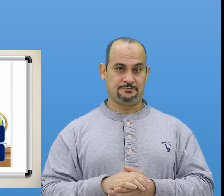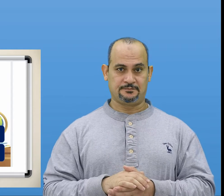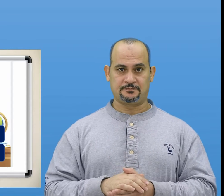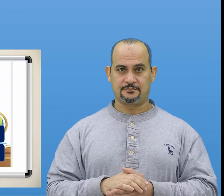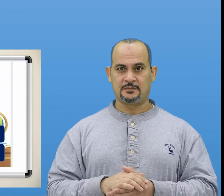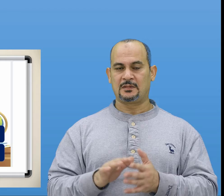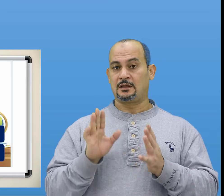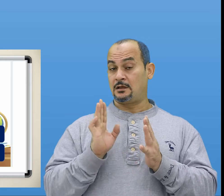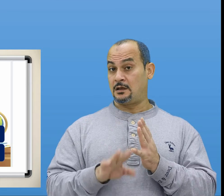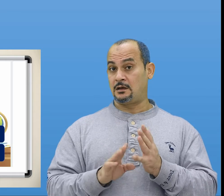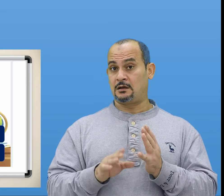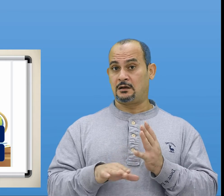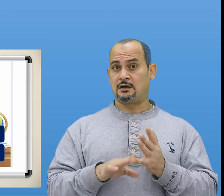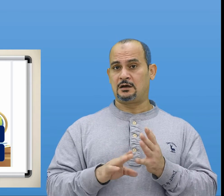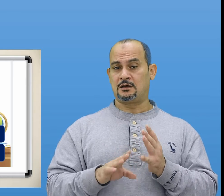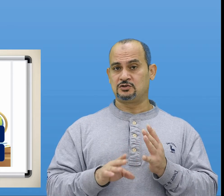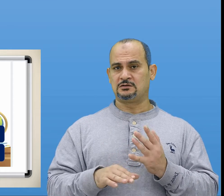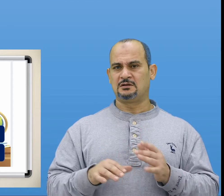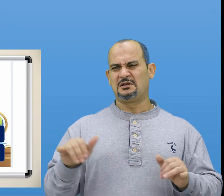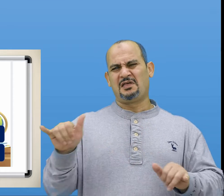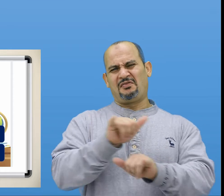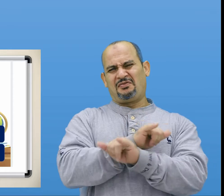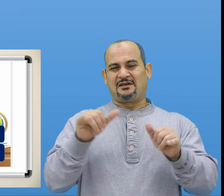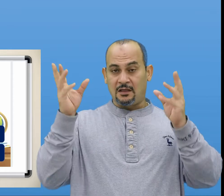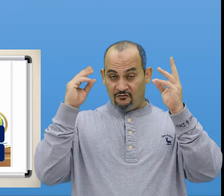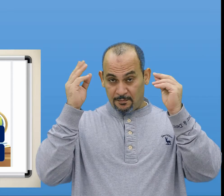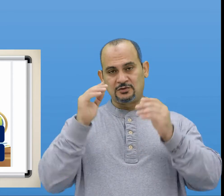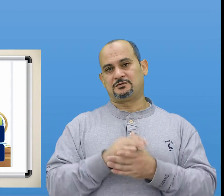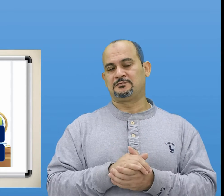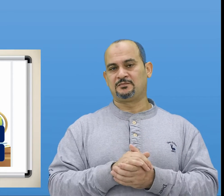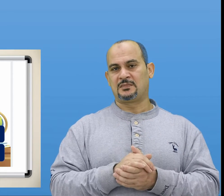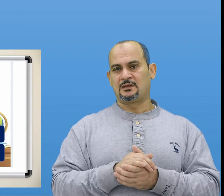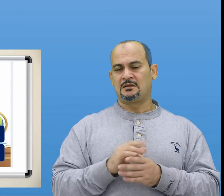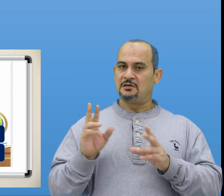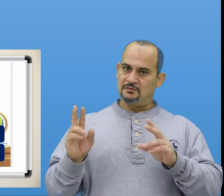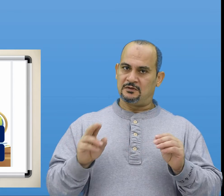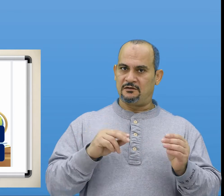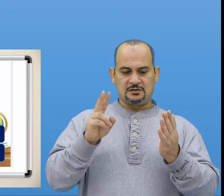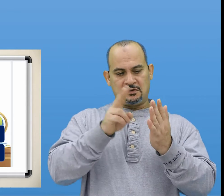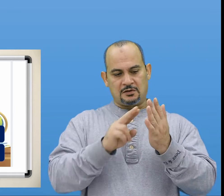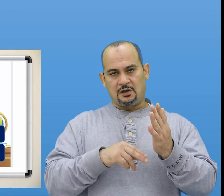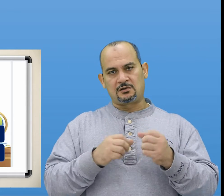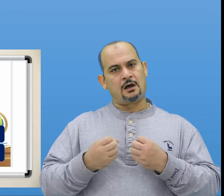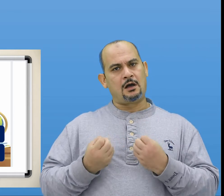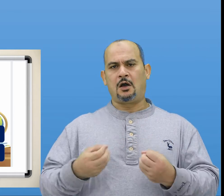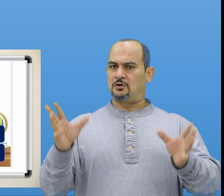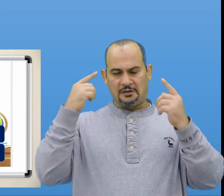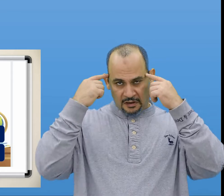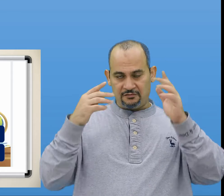Yes, it's get together. It's a noun. It means a sociable meeting or conference. For example, we are having a little get together